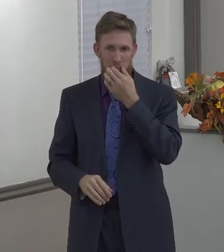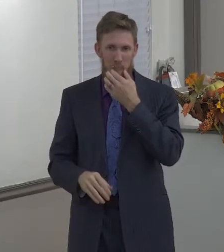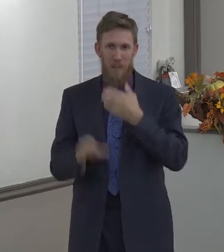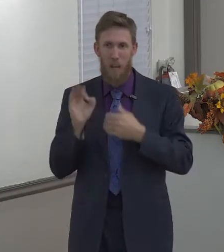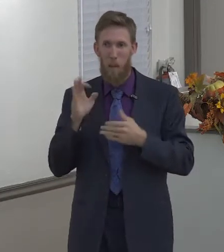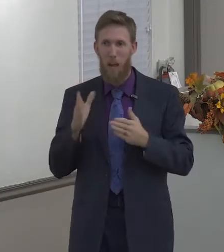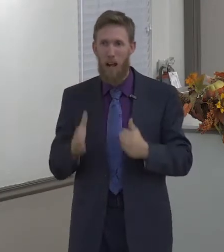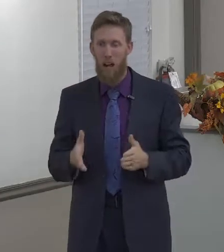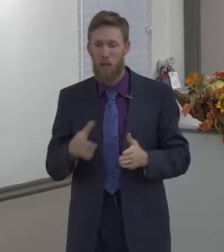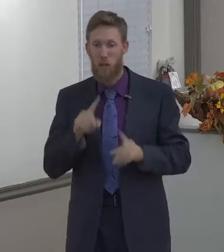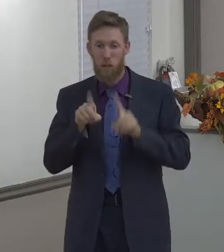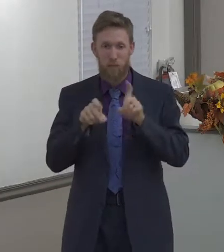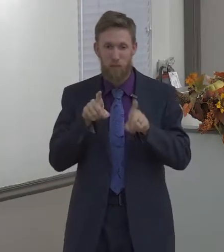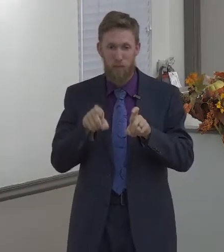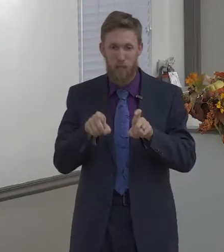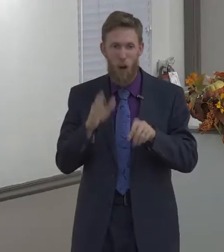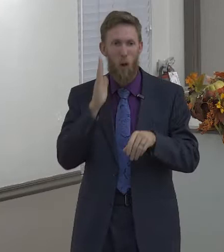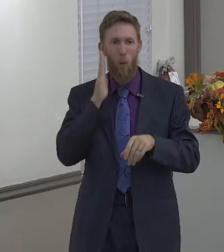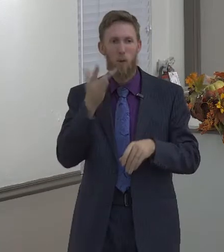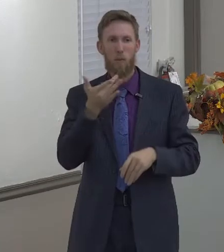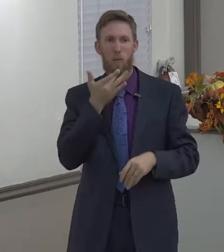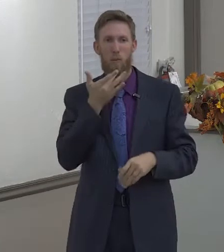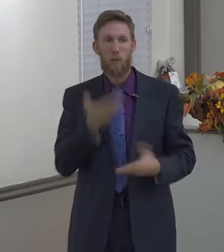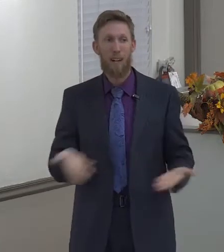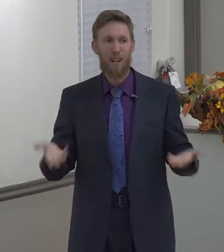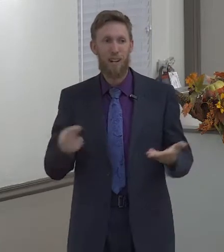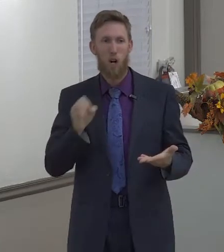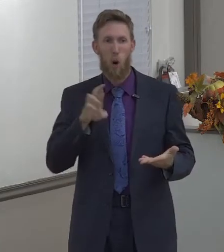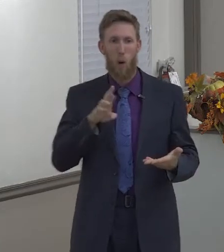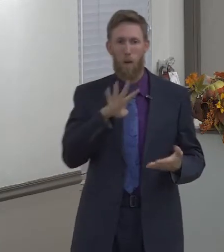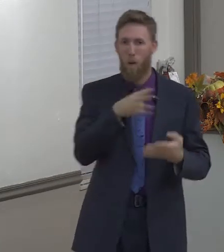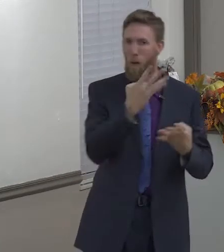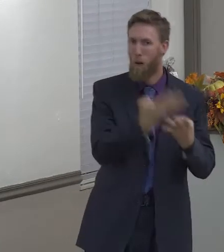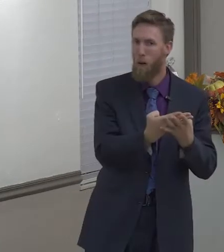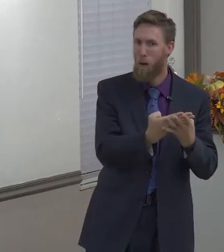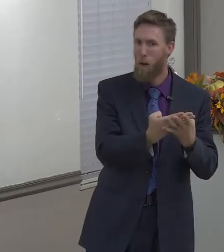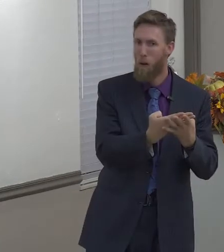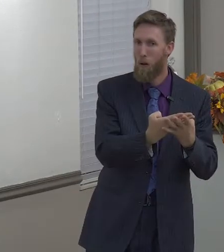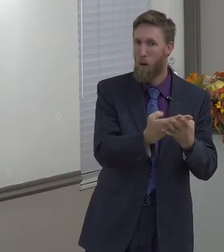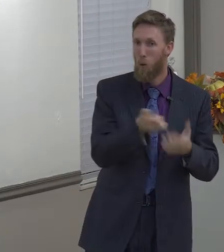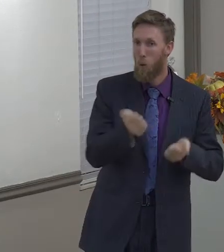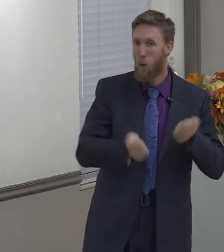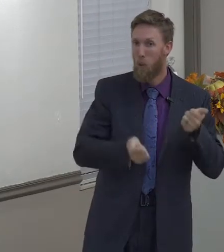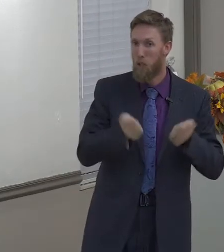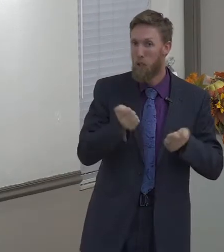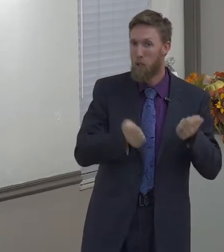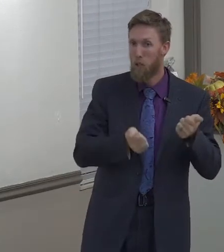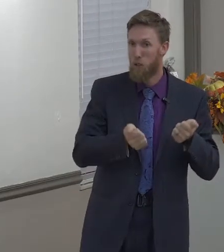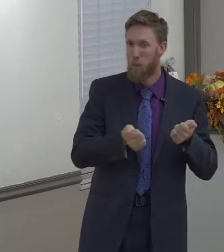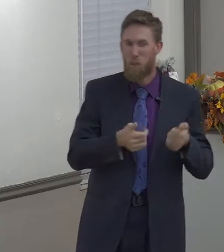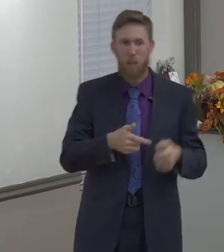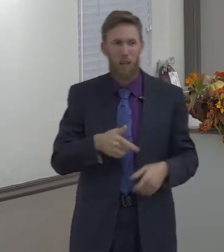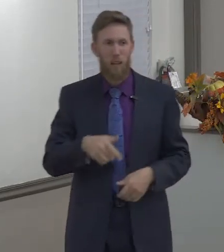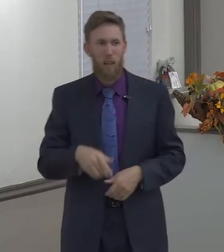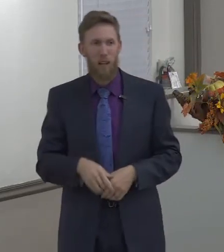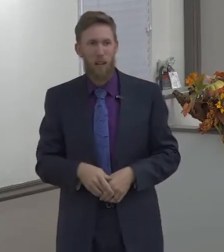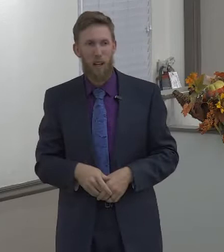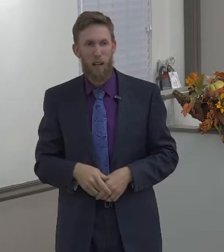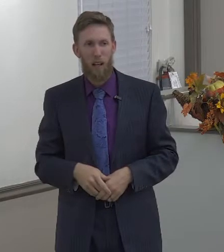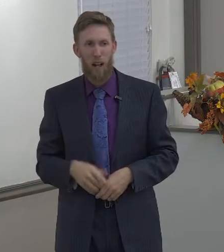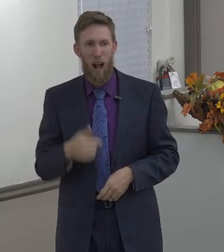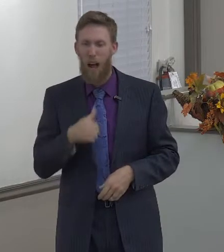no. So tonight, I want to ask, how many would rather have Terry in jail tonight than here?